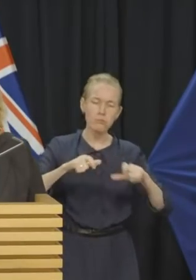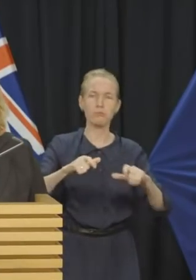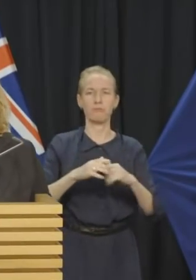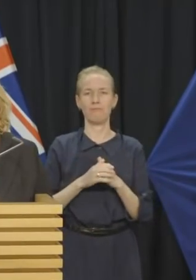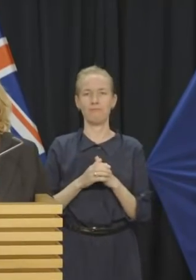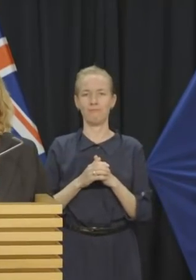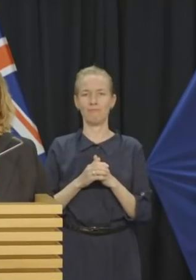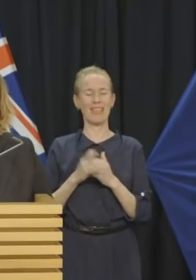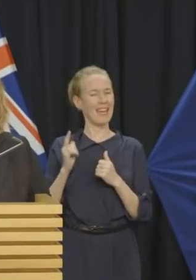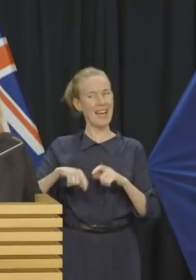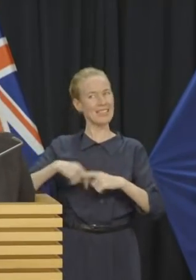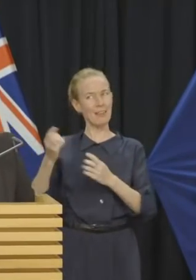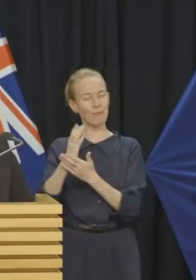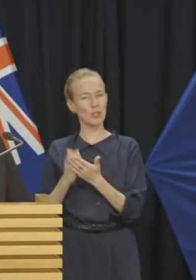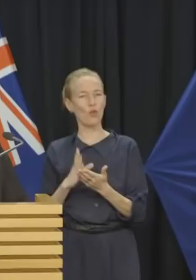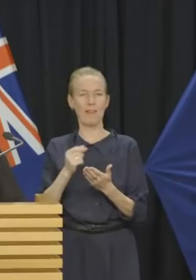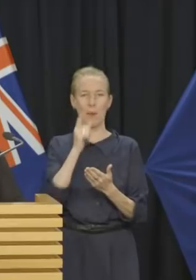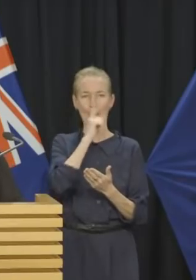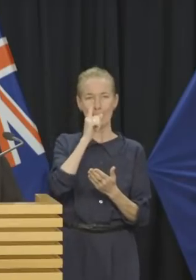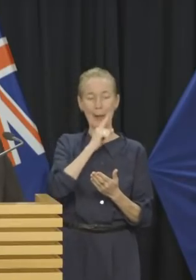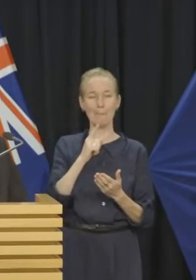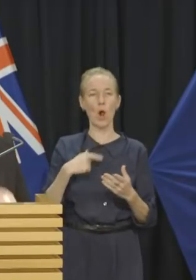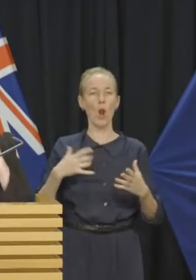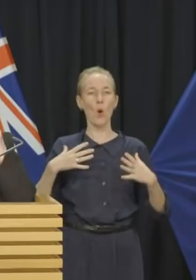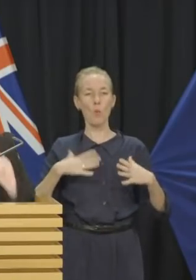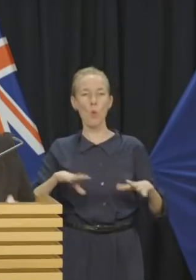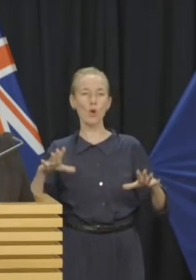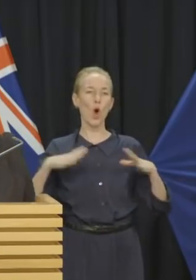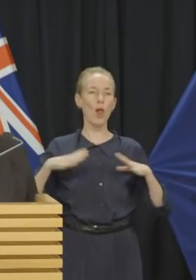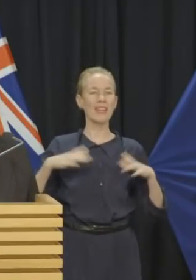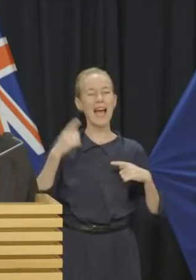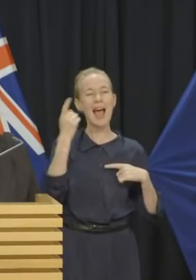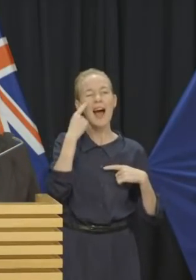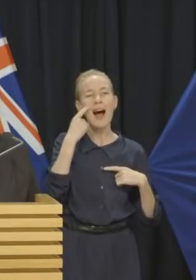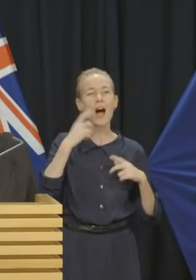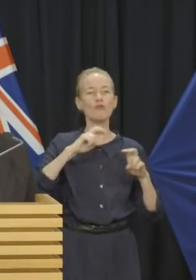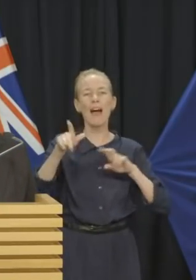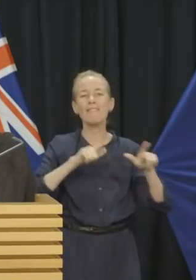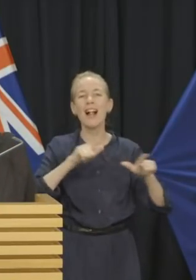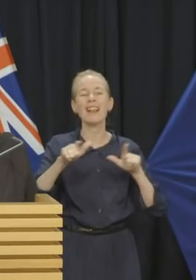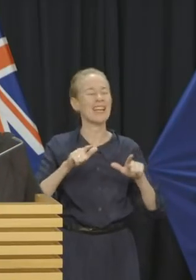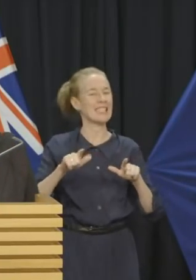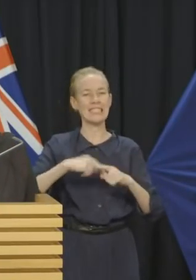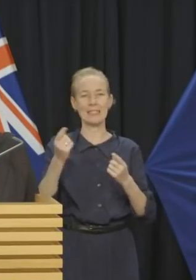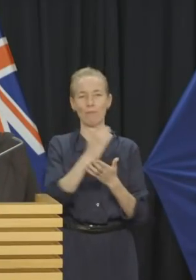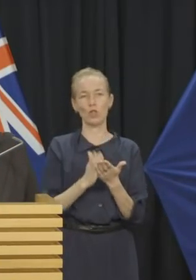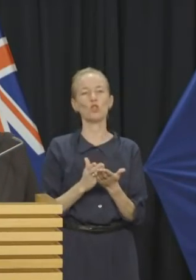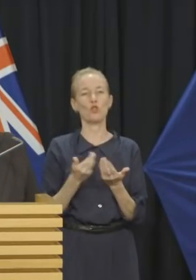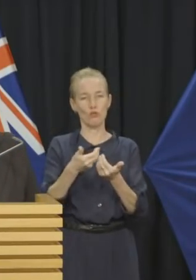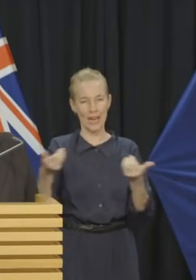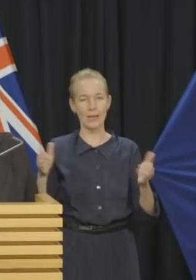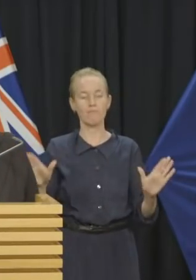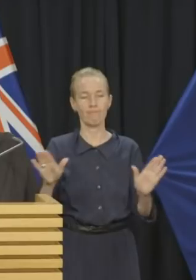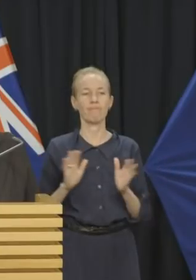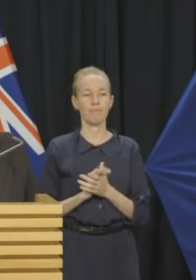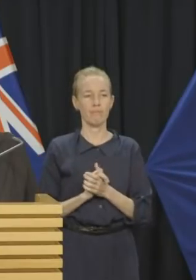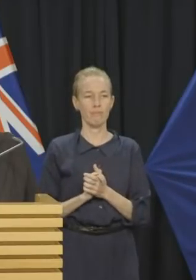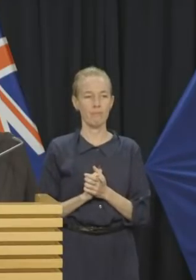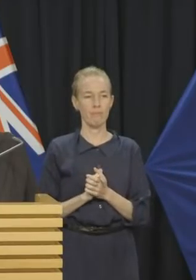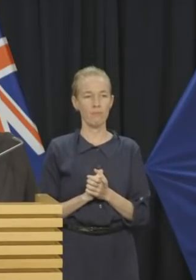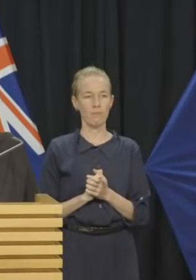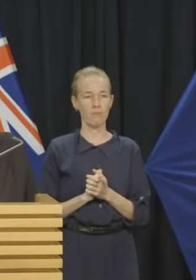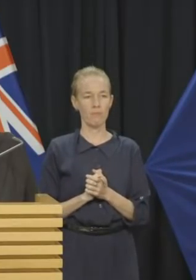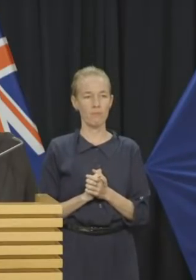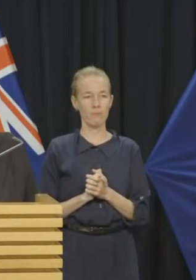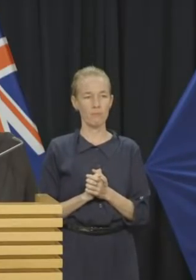holiday makers in their country of birth. Do you agree with Minister? What's the stop? But you say it sets up the ability to charge. So does that mean